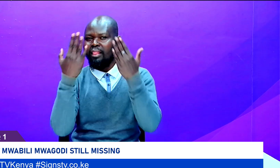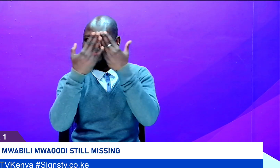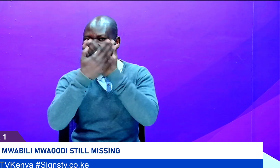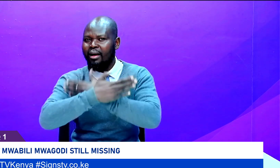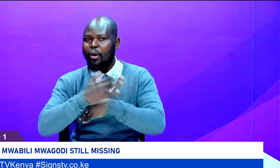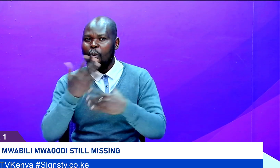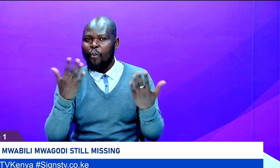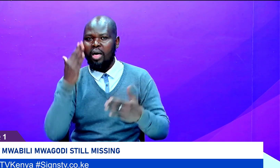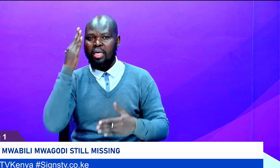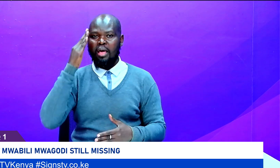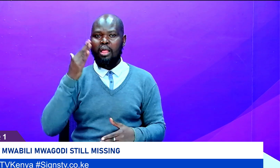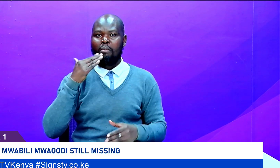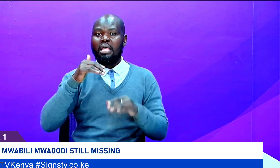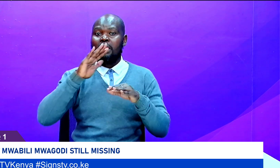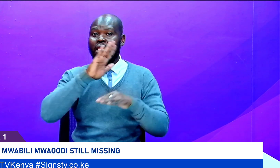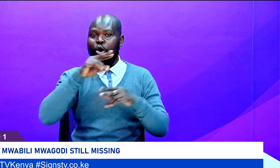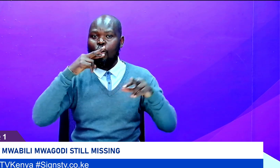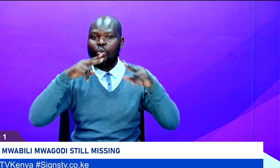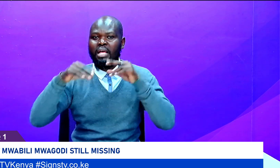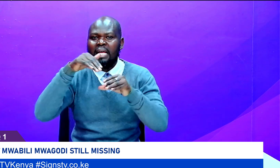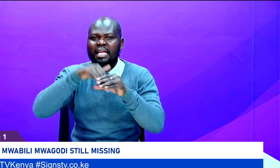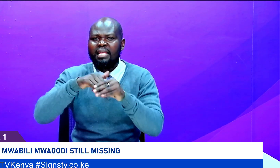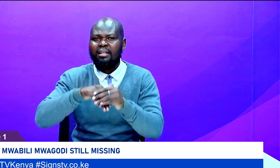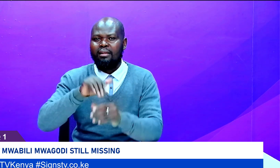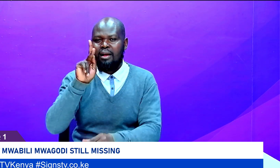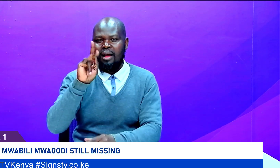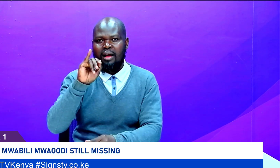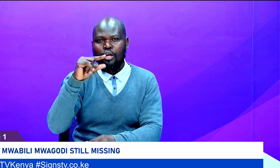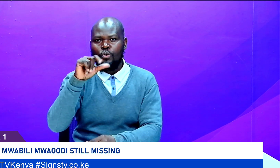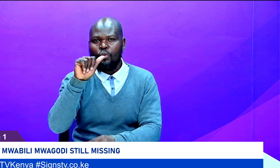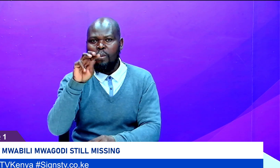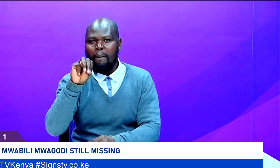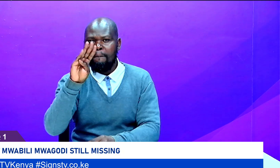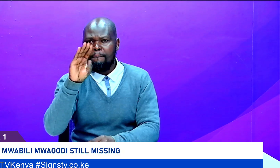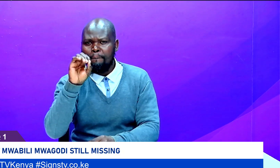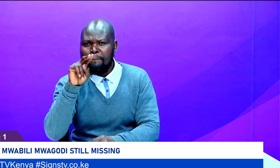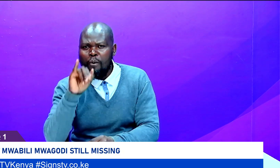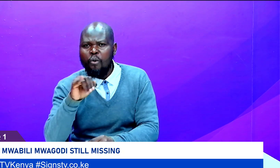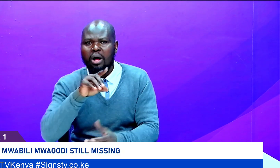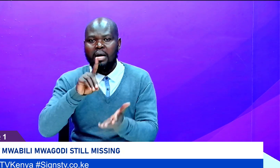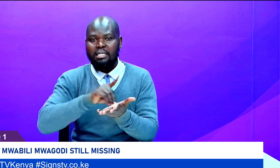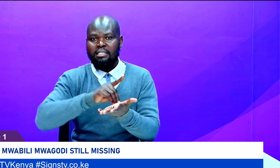officers on Wednesday night while heading to his hotel in Kigamboni, Dar es Salaam.